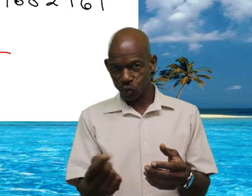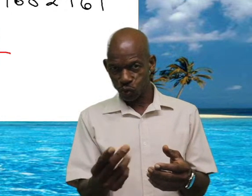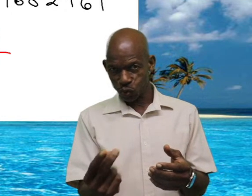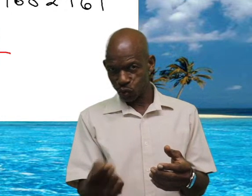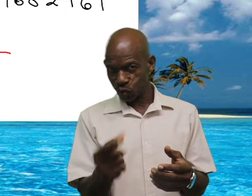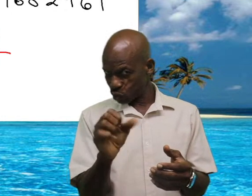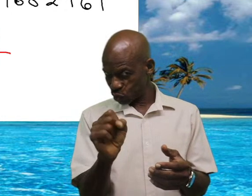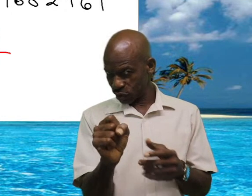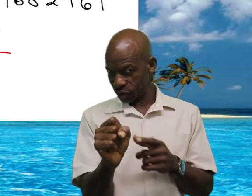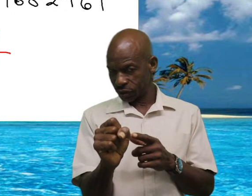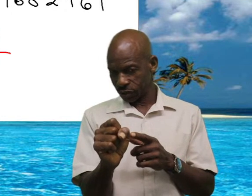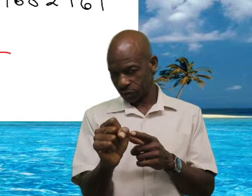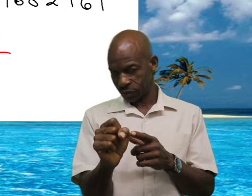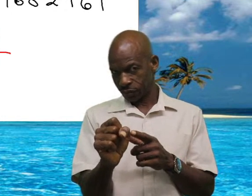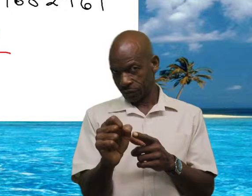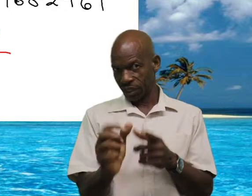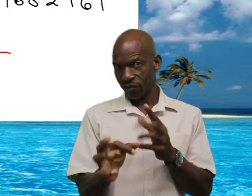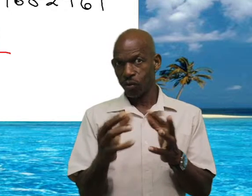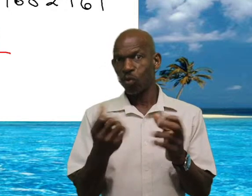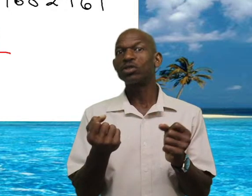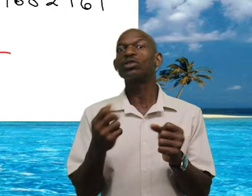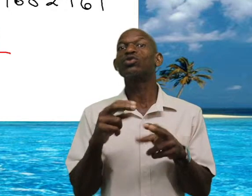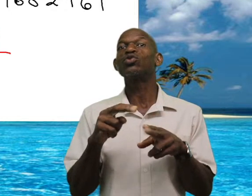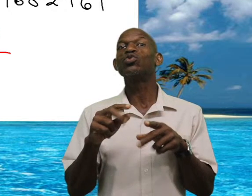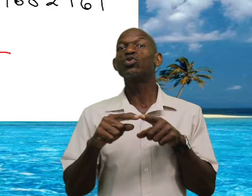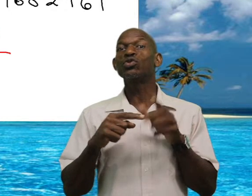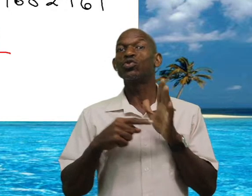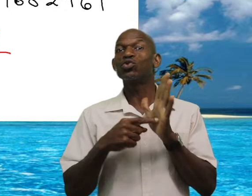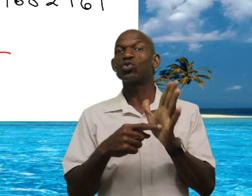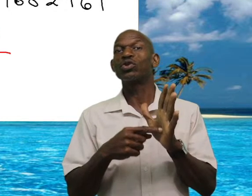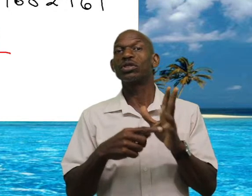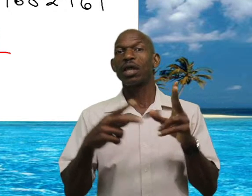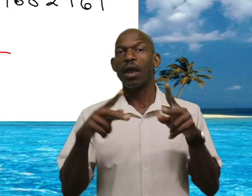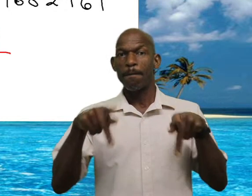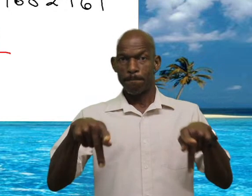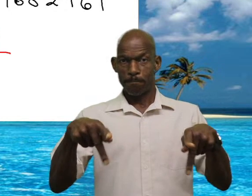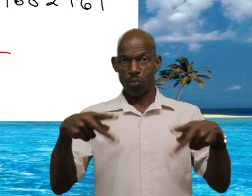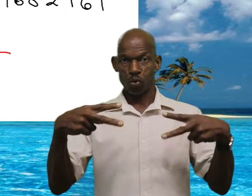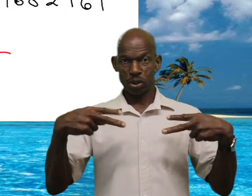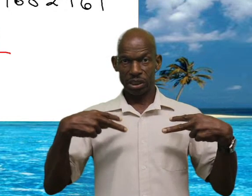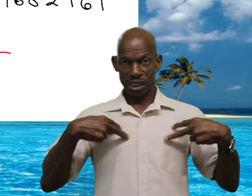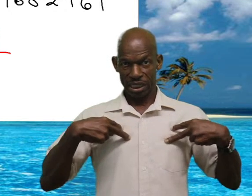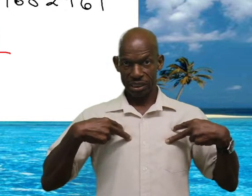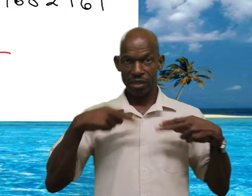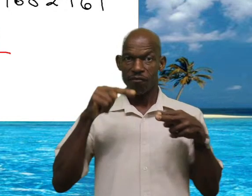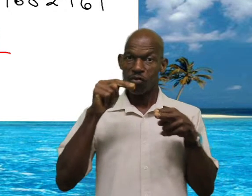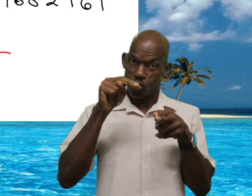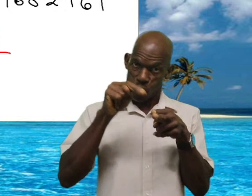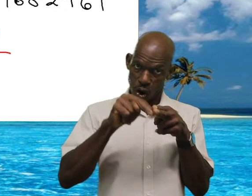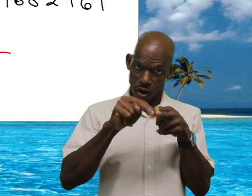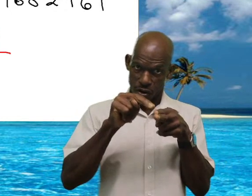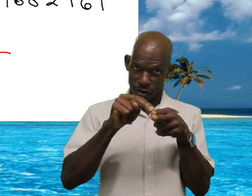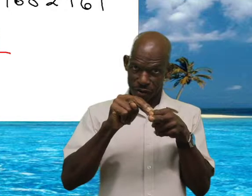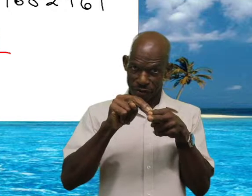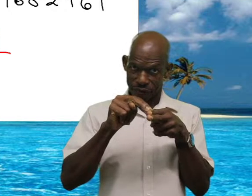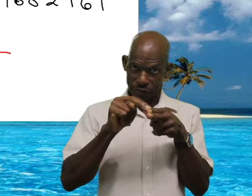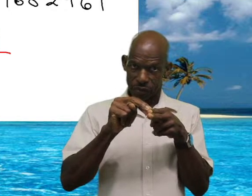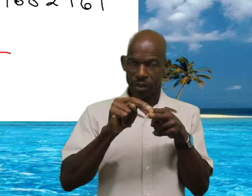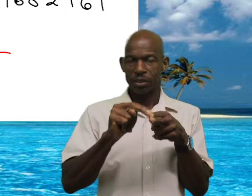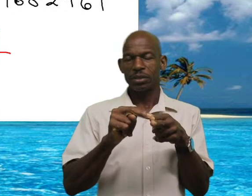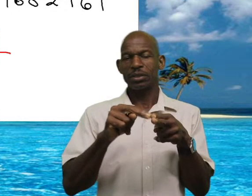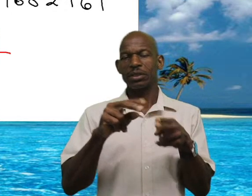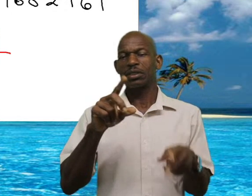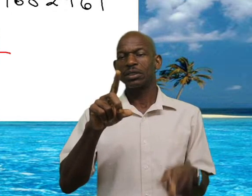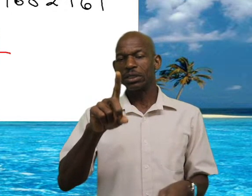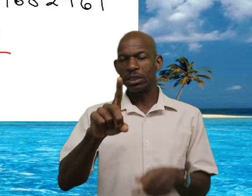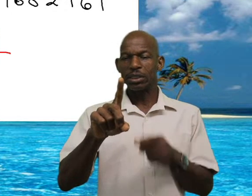dogs. So this is the possessive noun, which is dogs, and you want to show that the dogs own